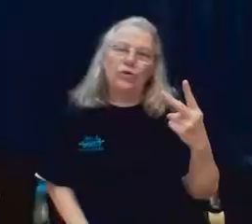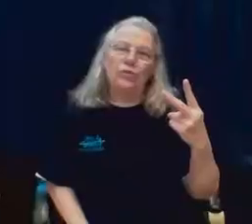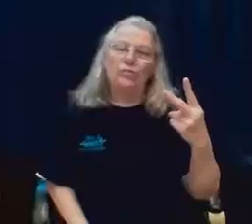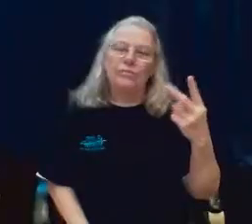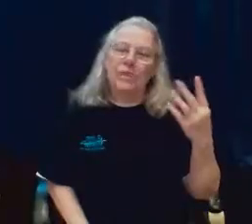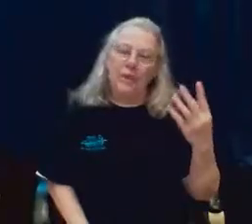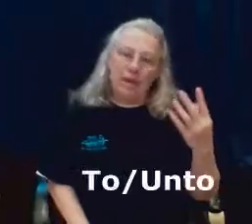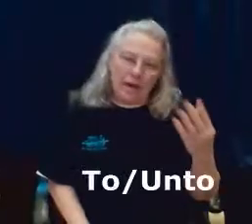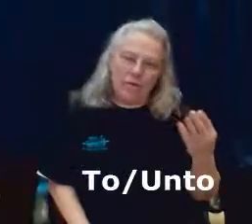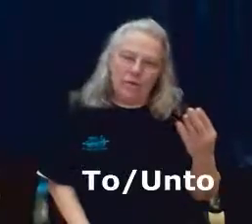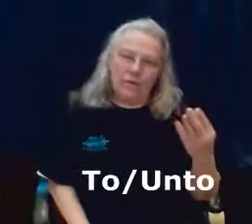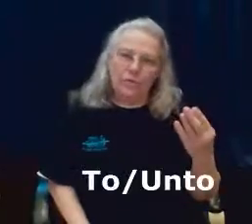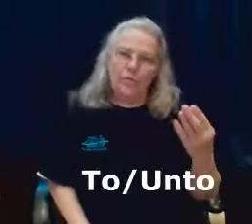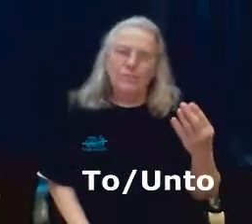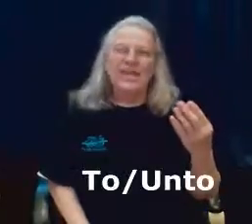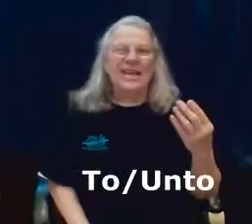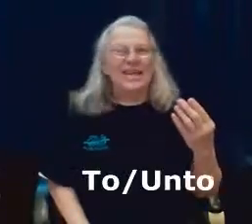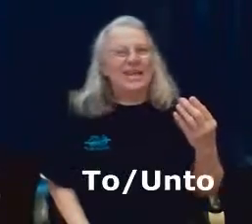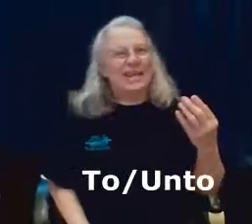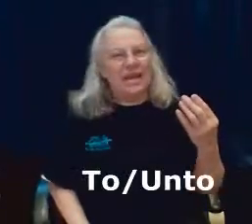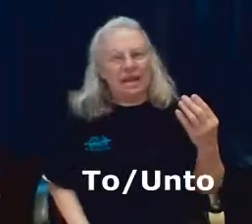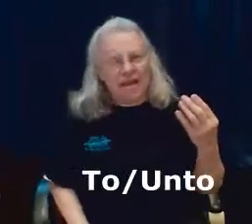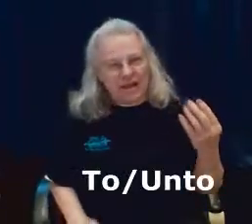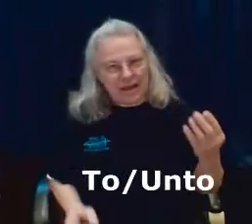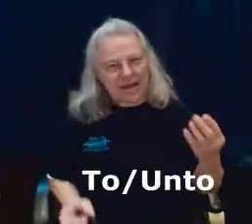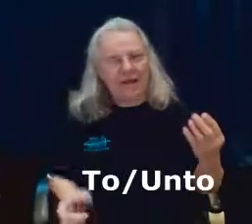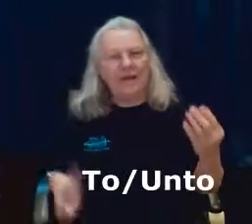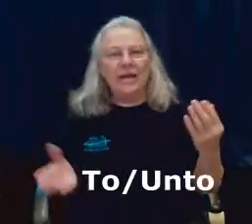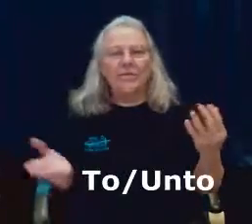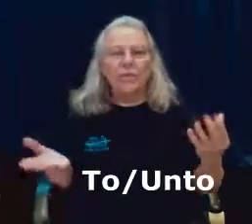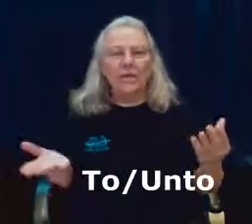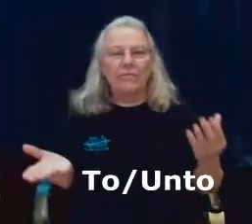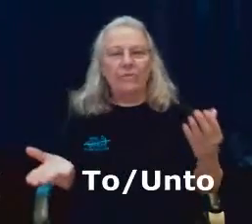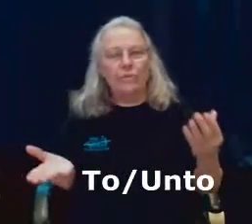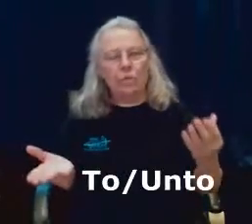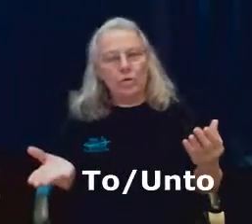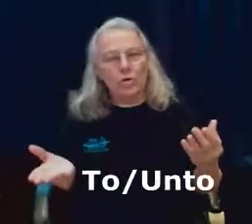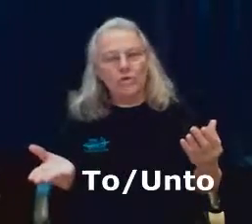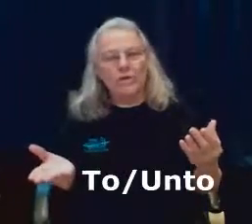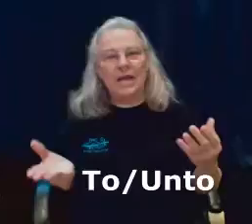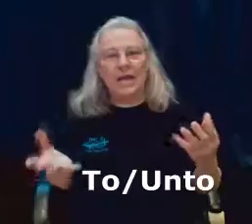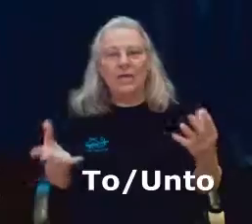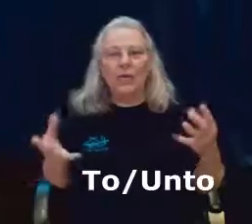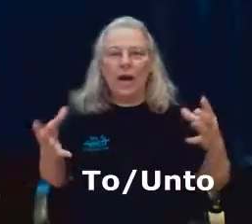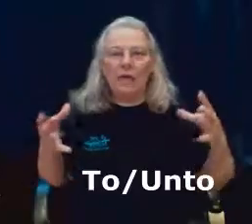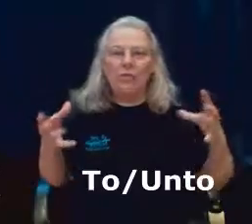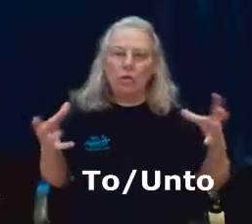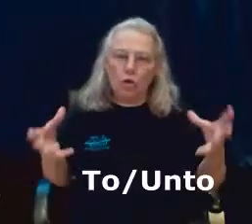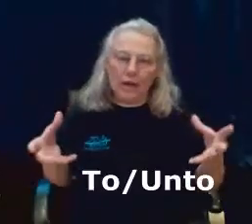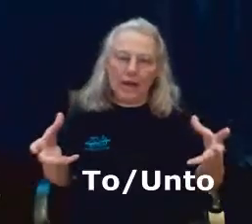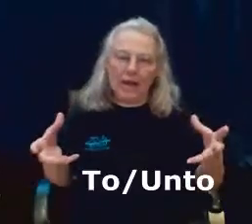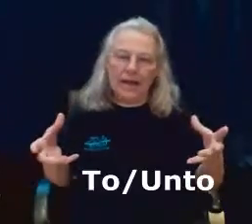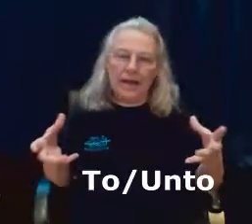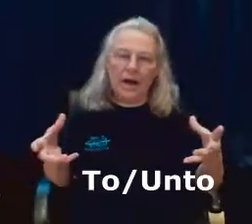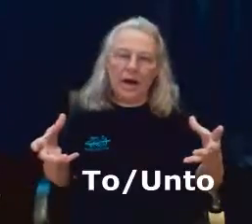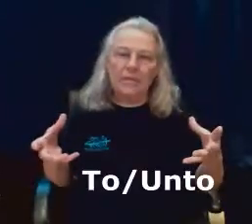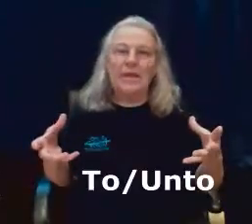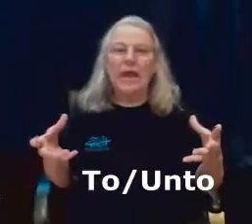To, unto. Again, it's one of those words that you have to look at it in